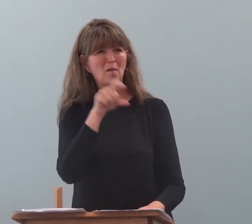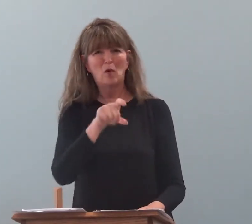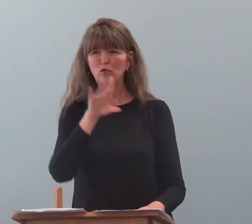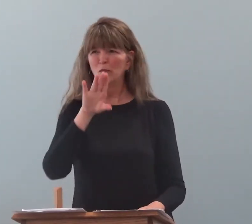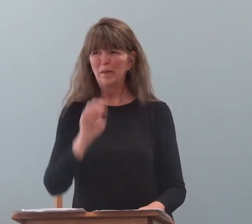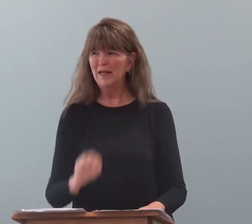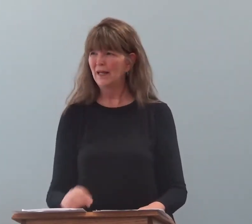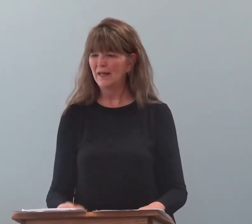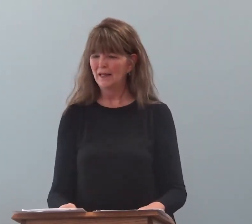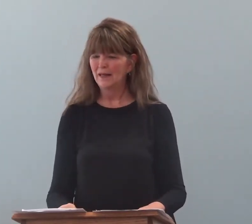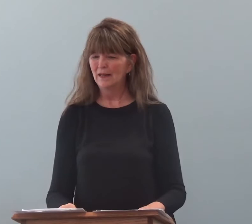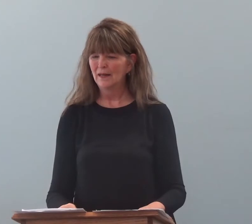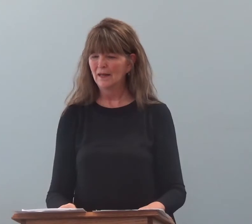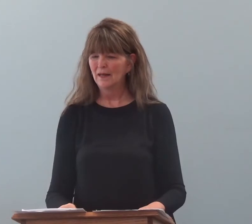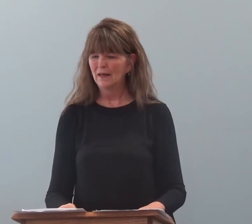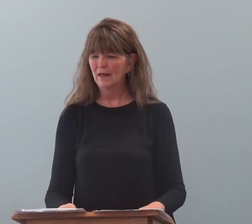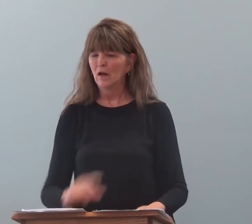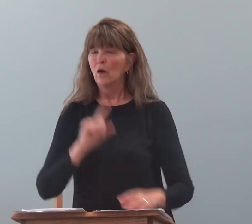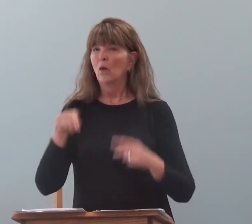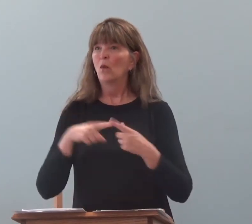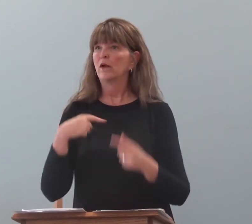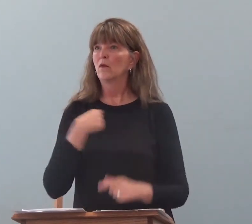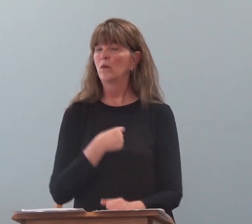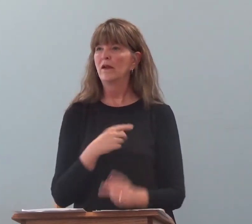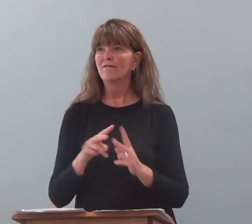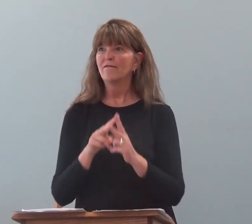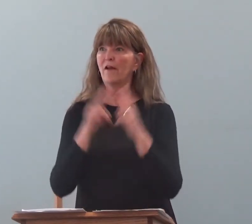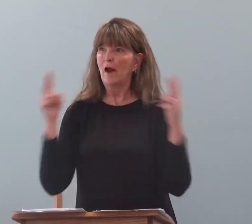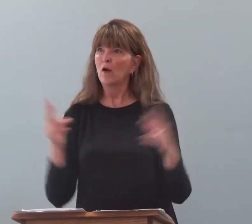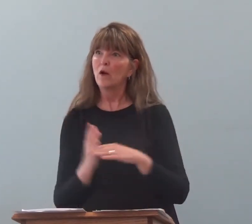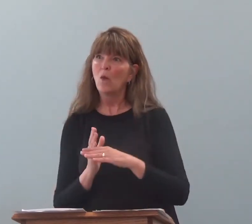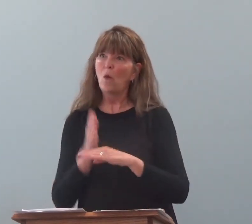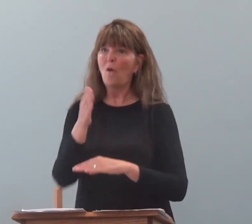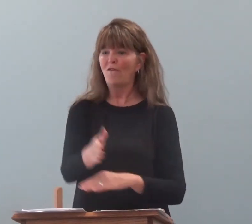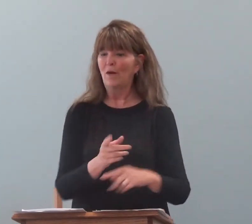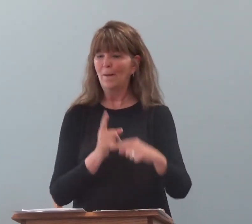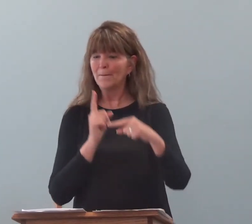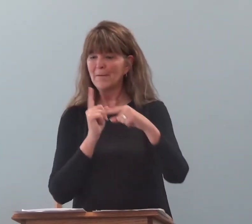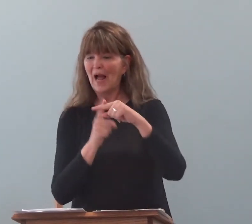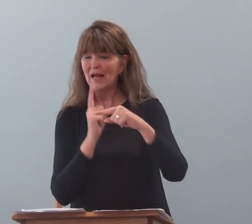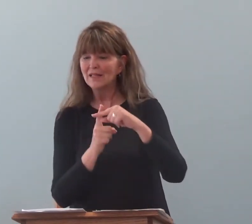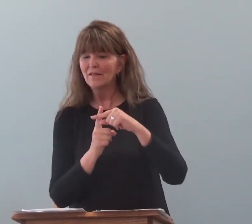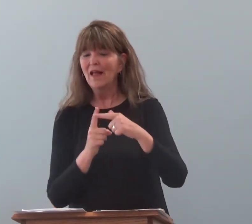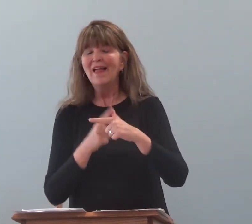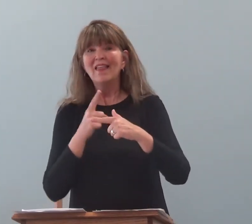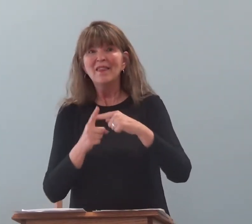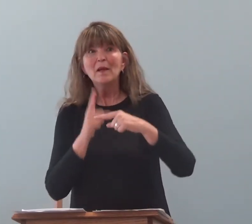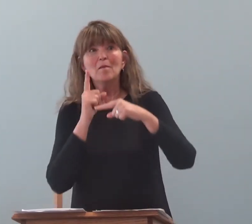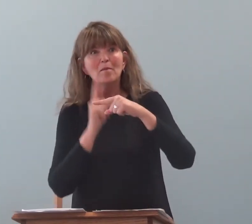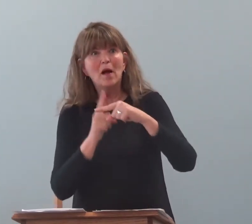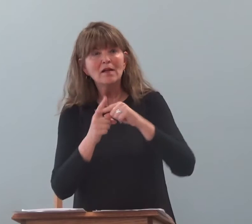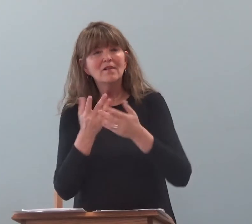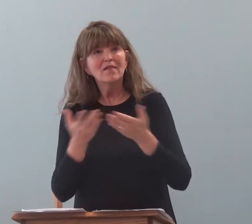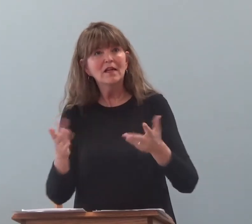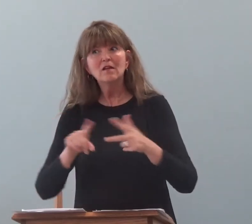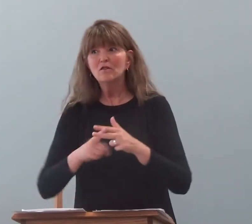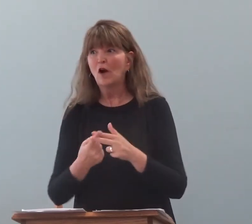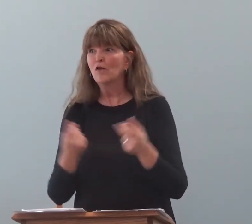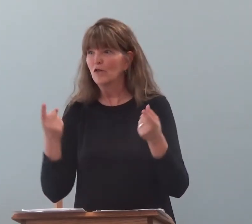We actually create ourselves into people that we do not want to be. And